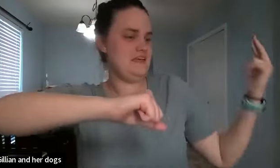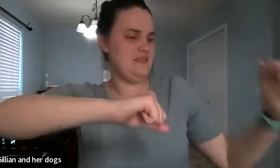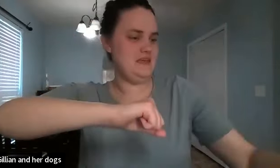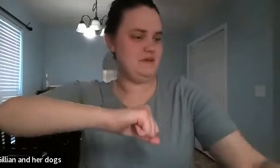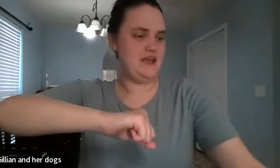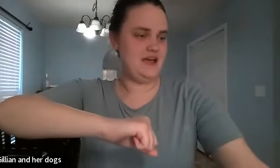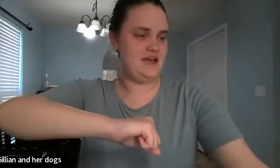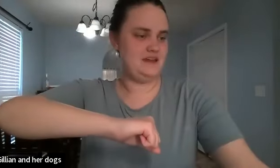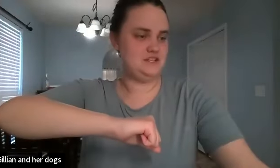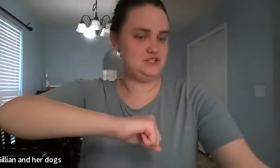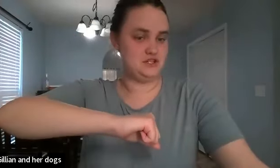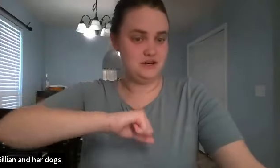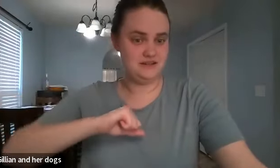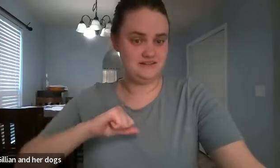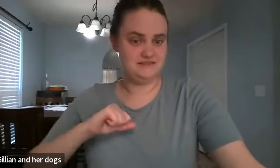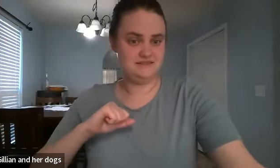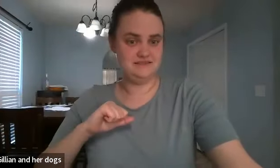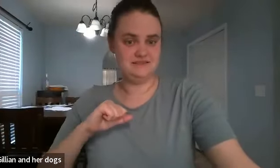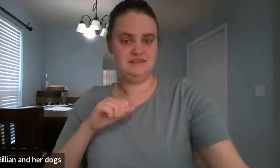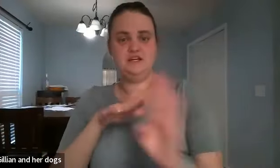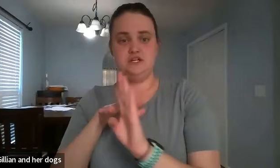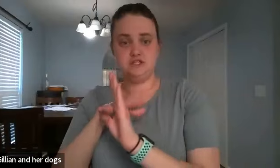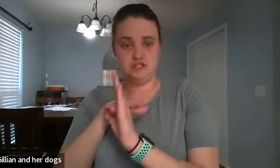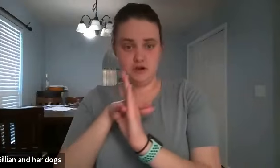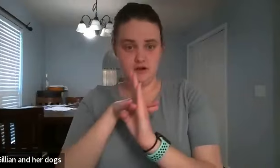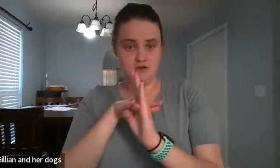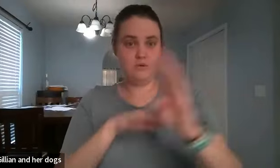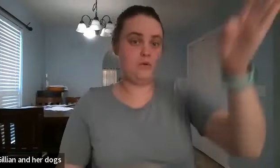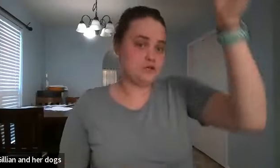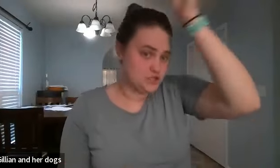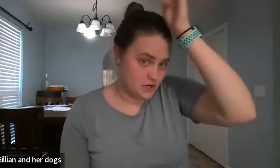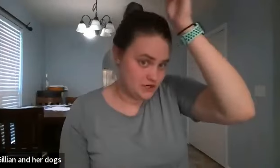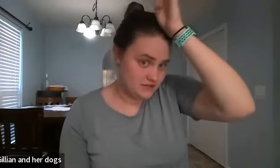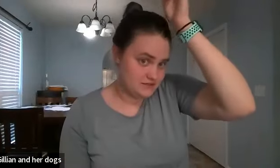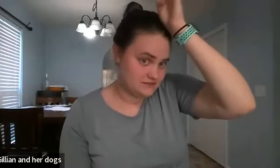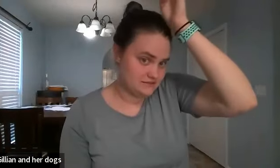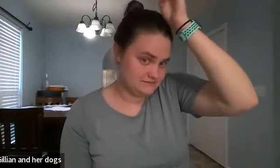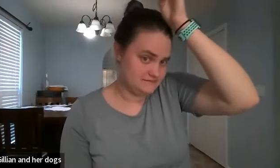And then we had shark. Shark or shark.